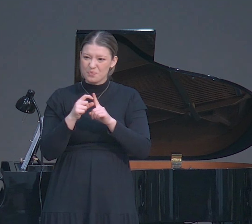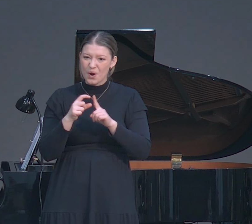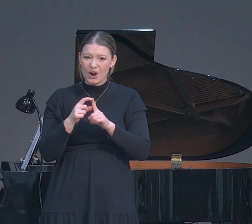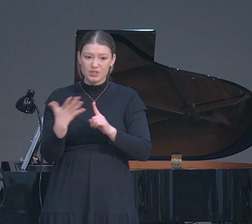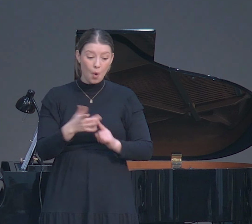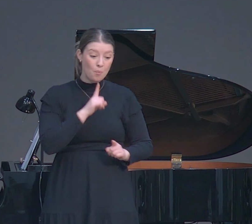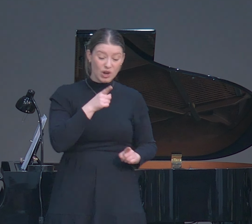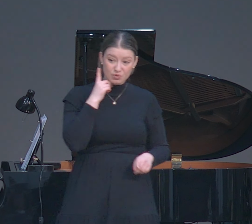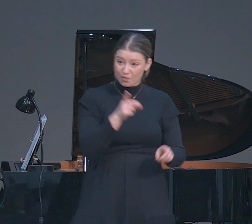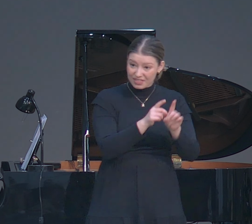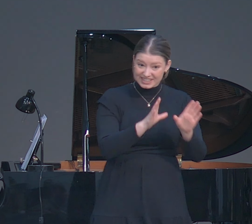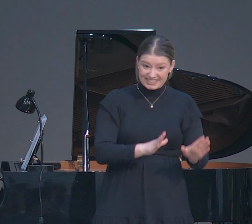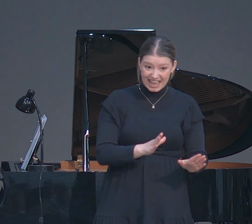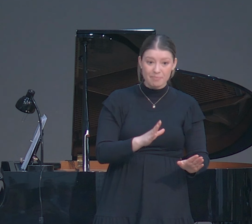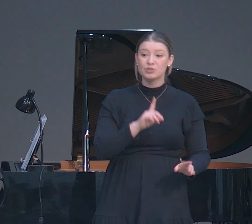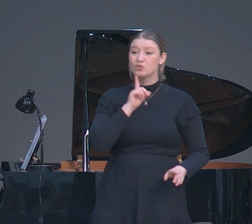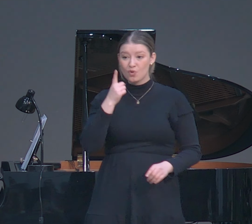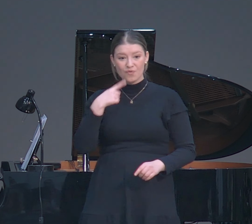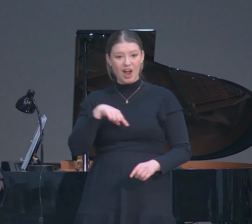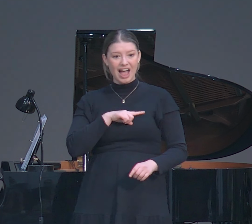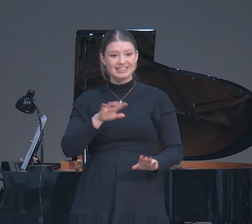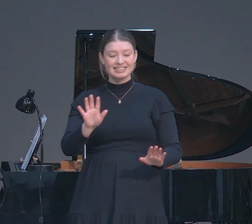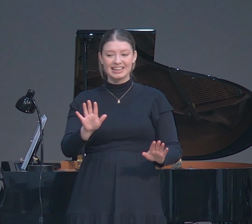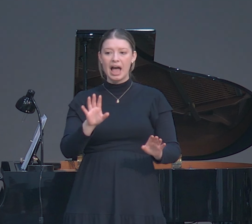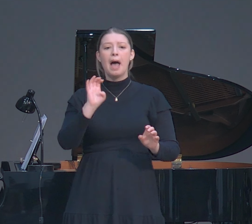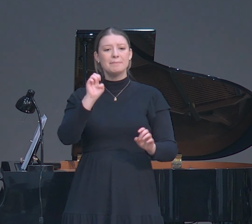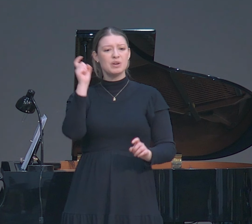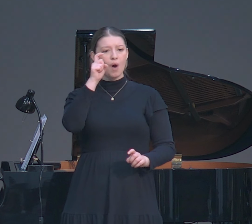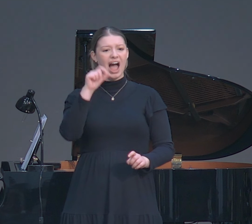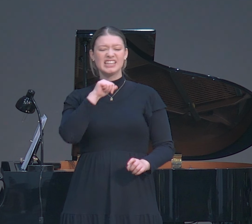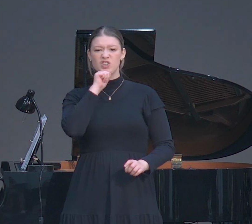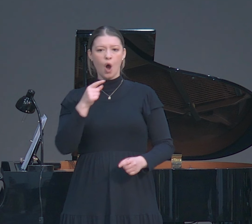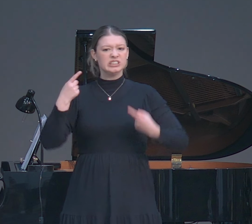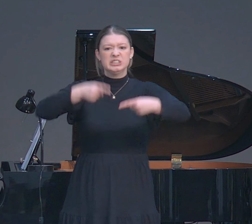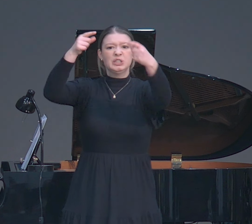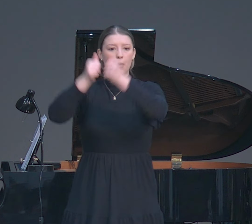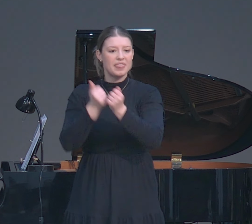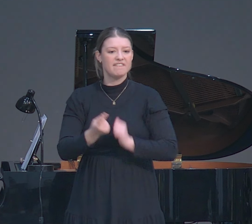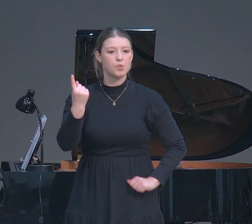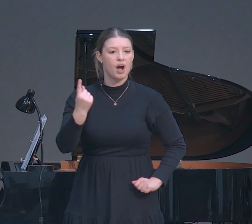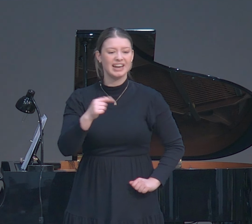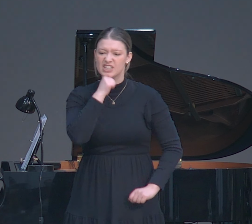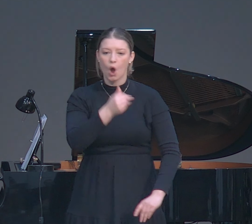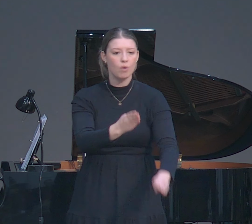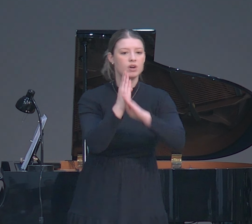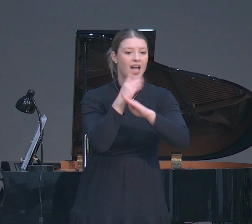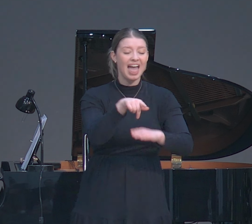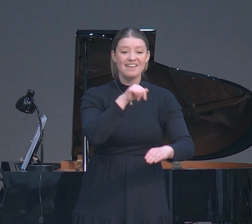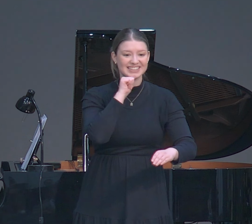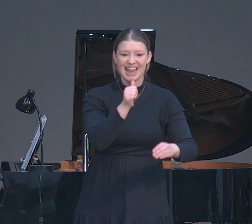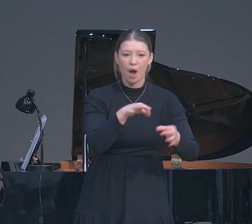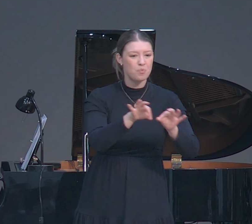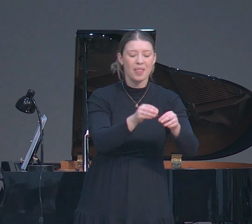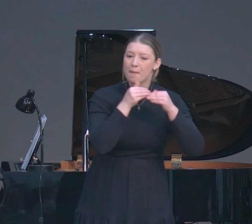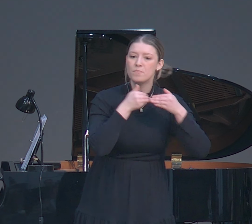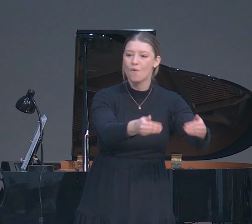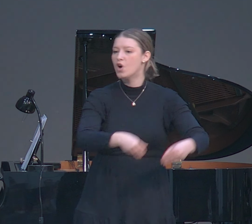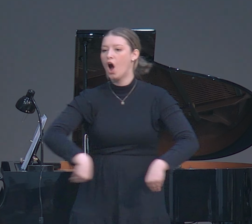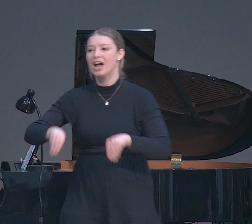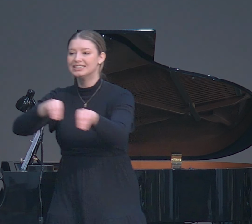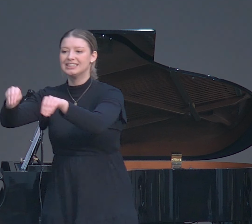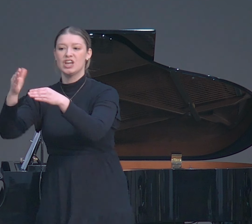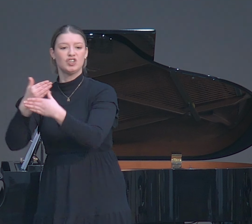for us. Be wise. Don't fight everyone. Don't halt the mission. Move it if you have to. Continue the mission. If